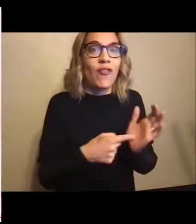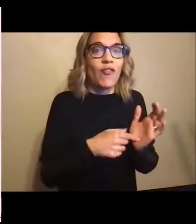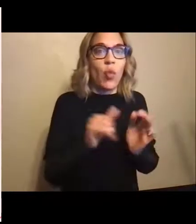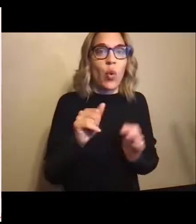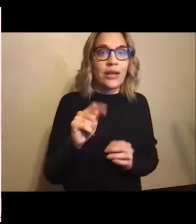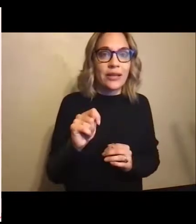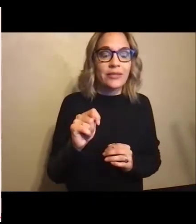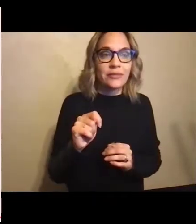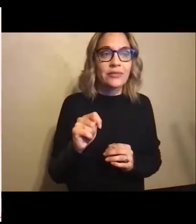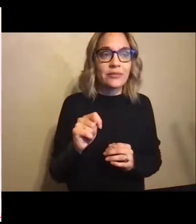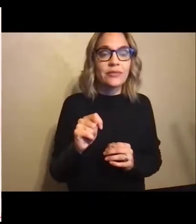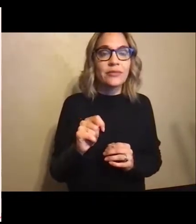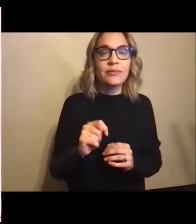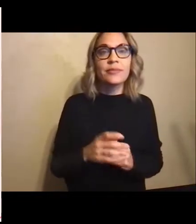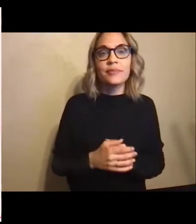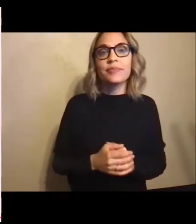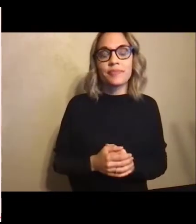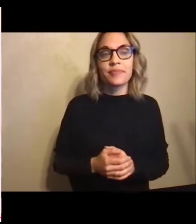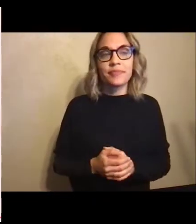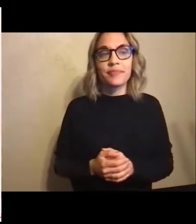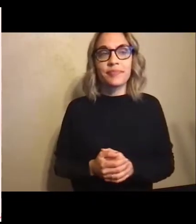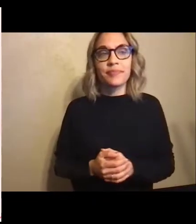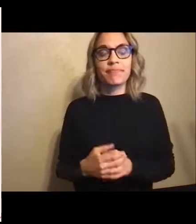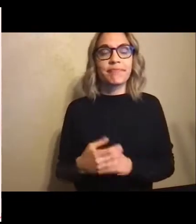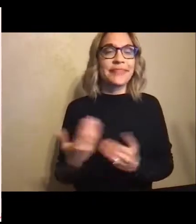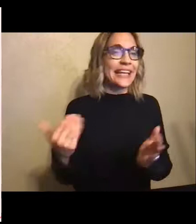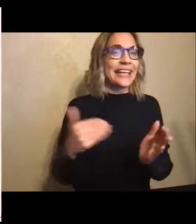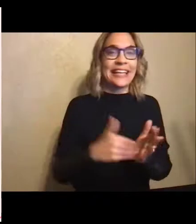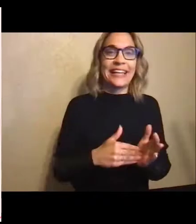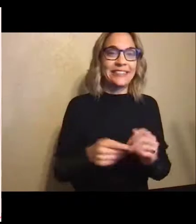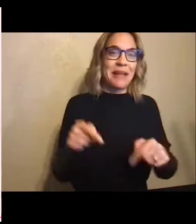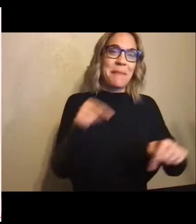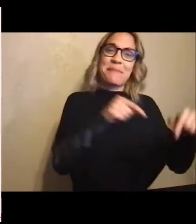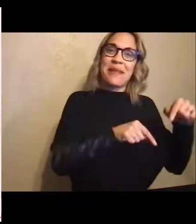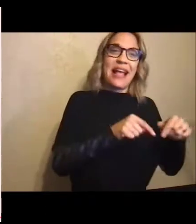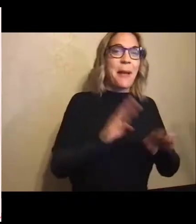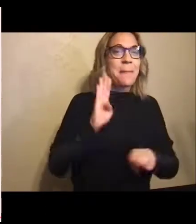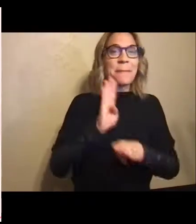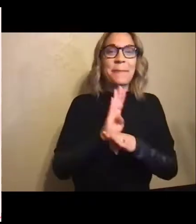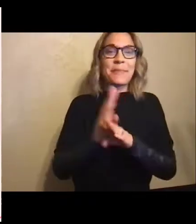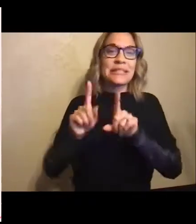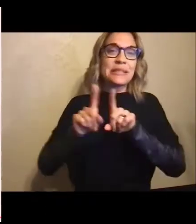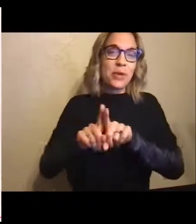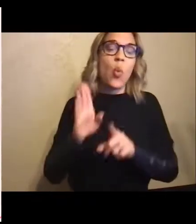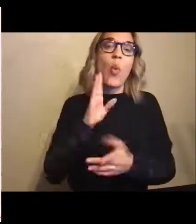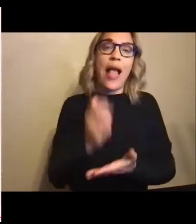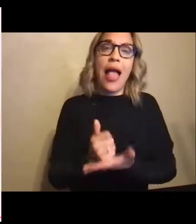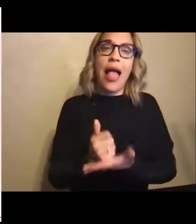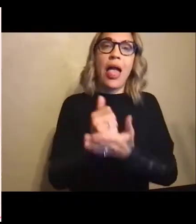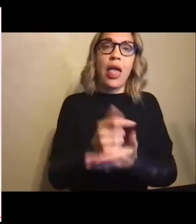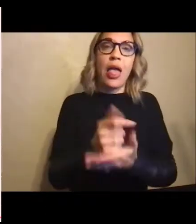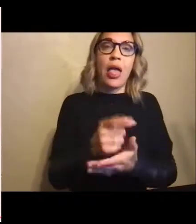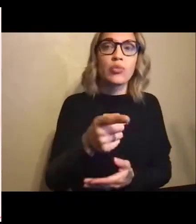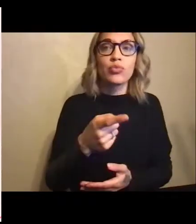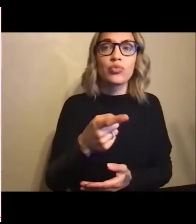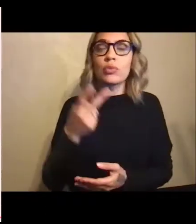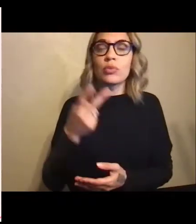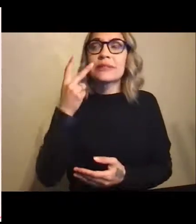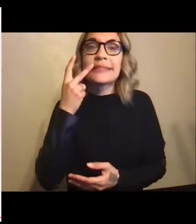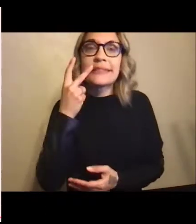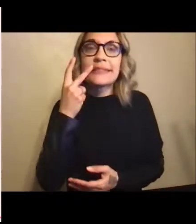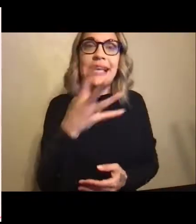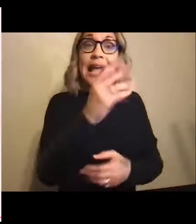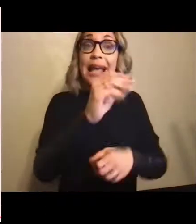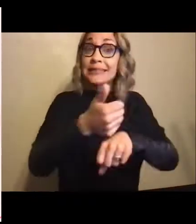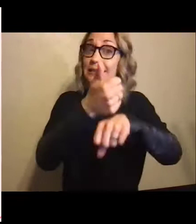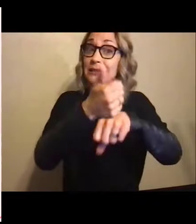So it's important to balance what you can do, what you can do, and what you can afford. And again, everything goes back to working